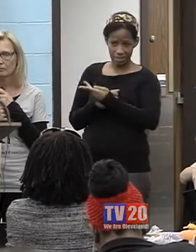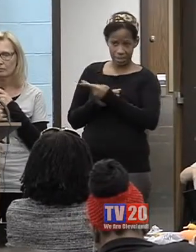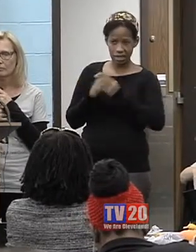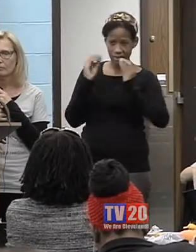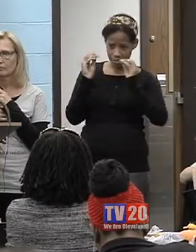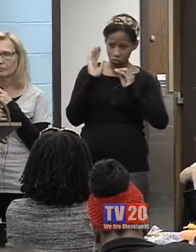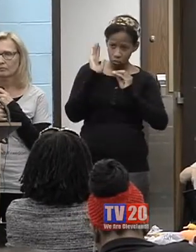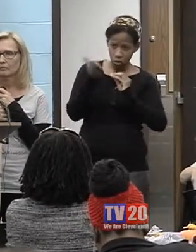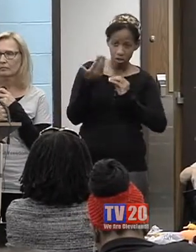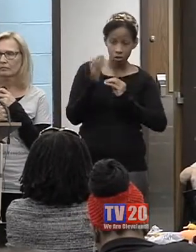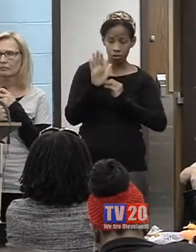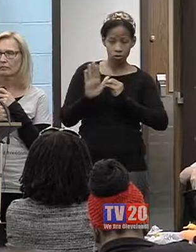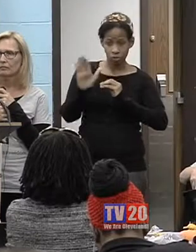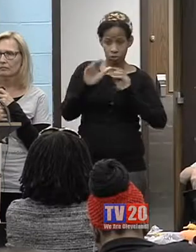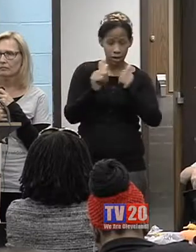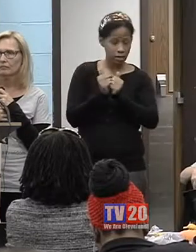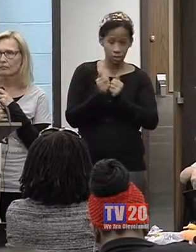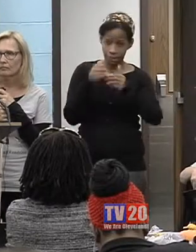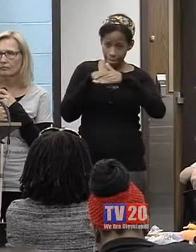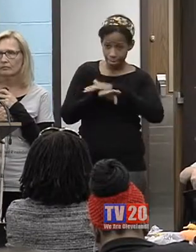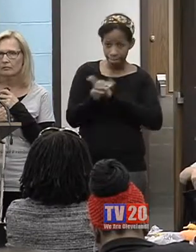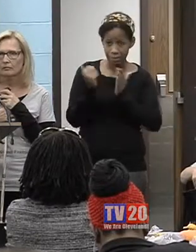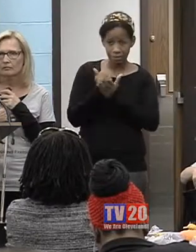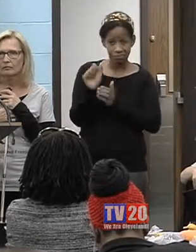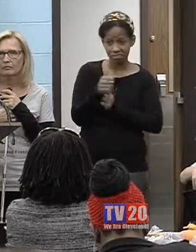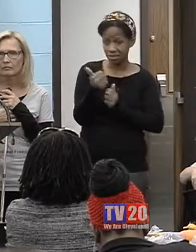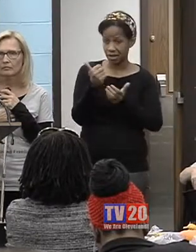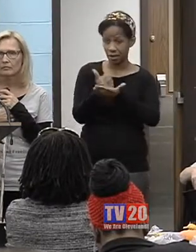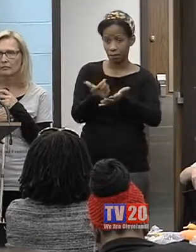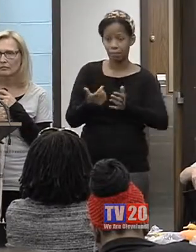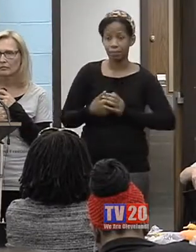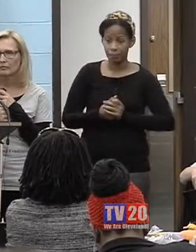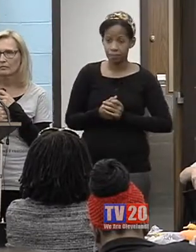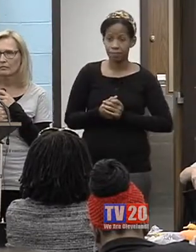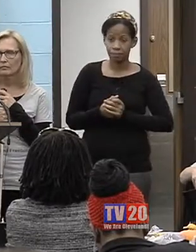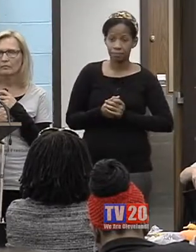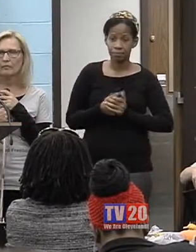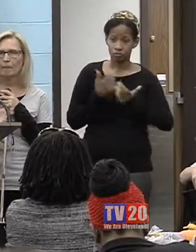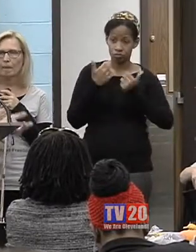do. That's the survival. That is this